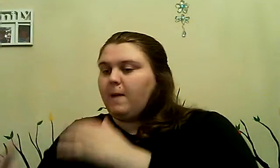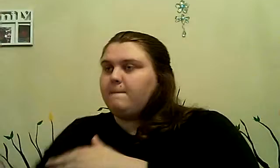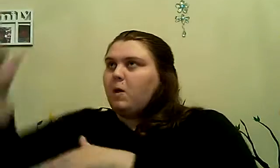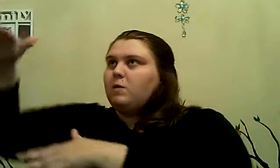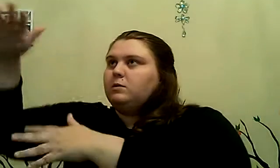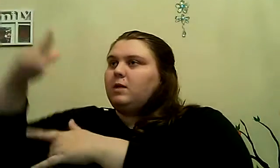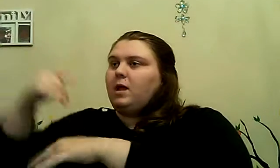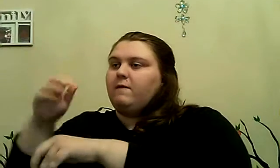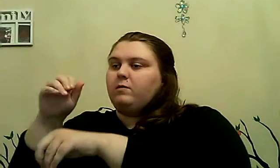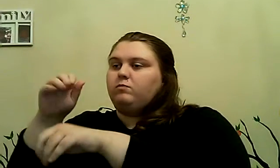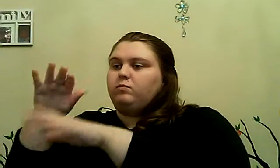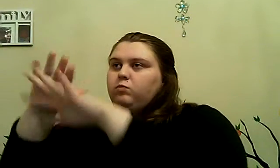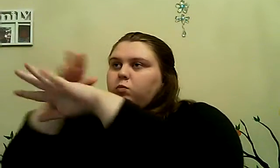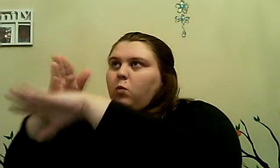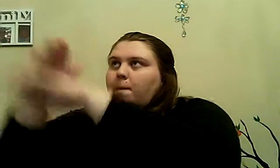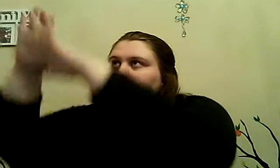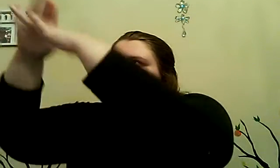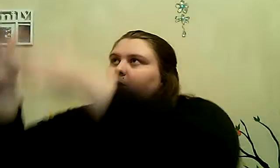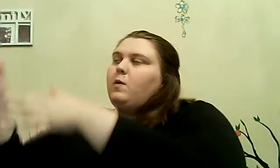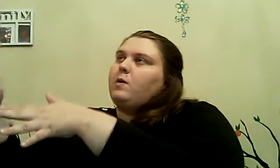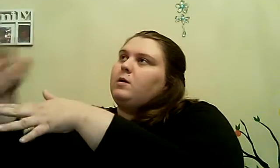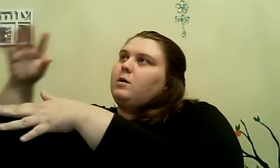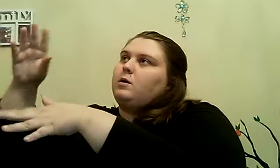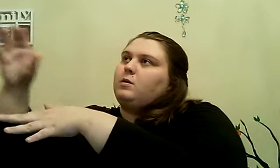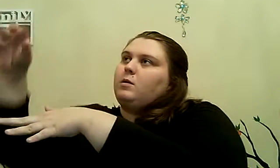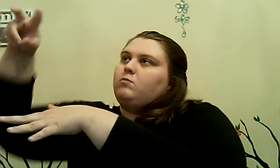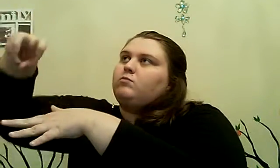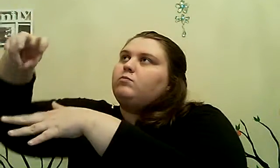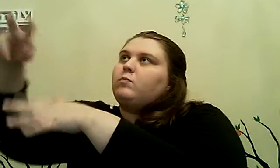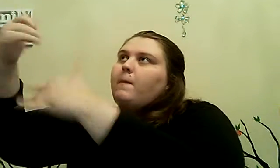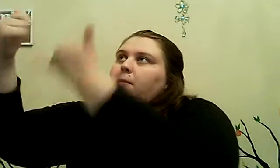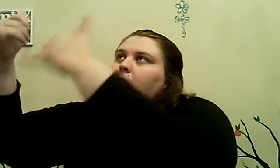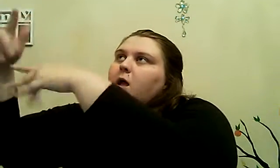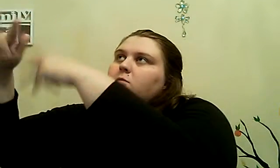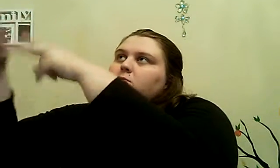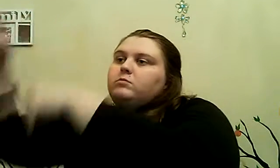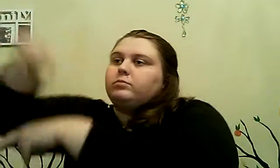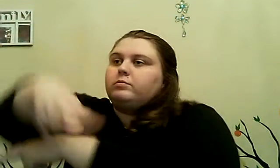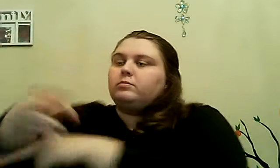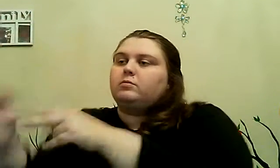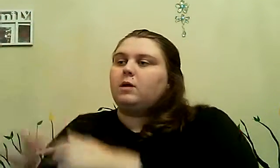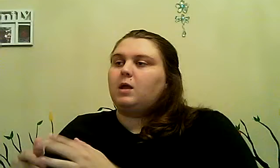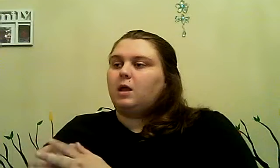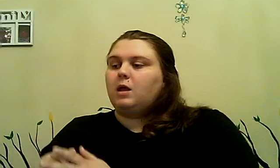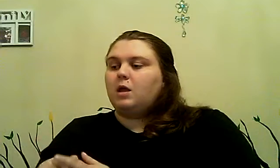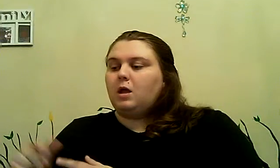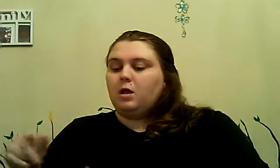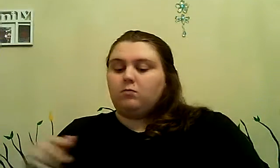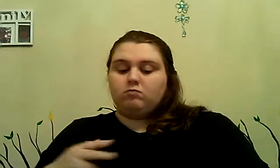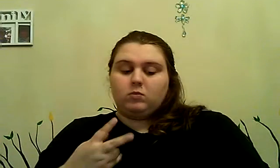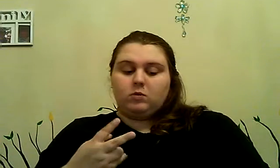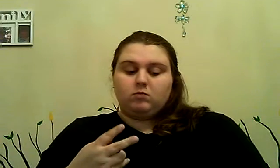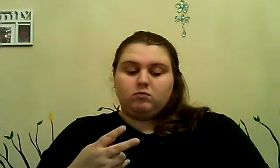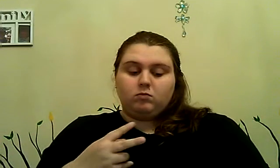and around. And then they didn't know we were there at first, and then we kind of decided we started moving around, and then they realized we were